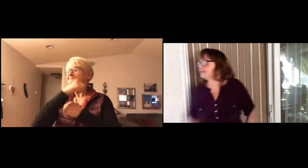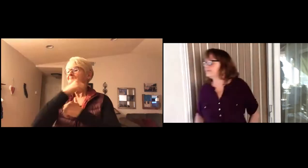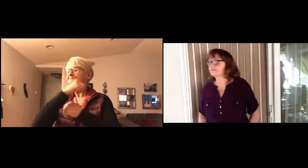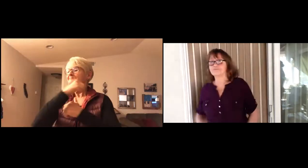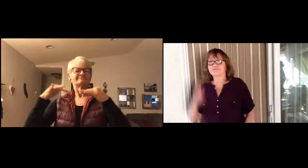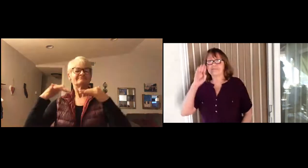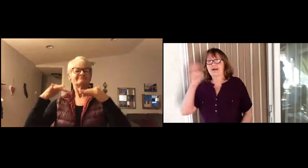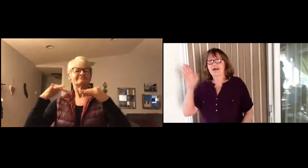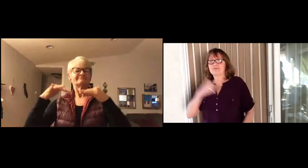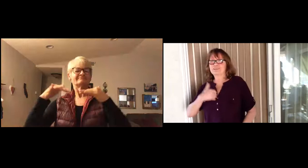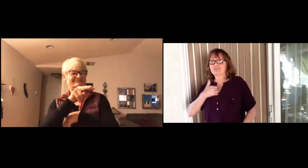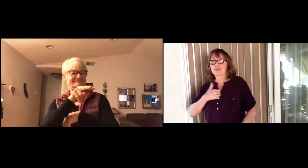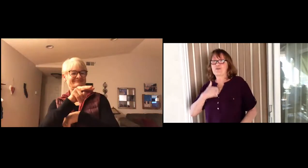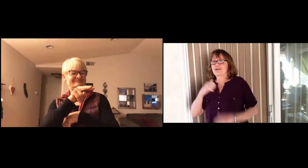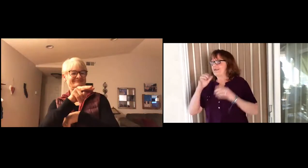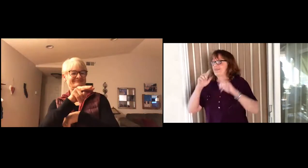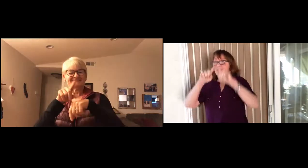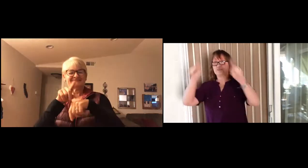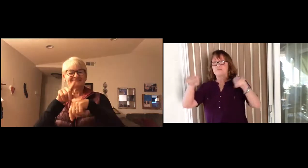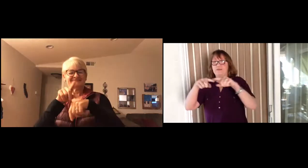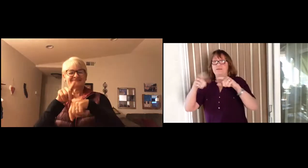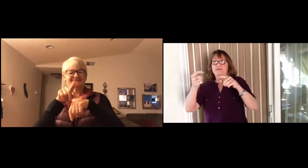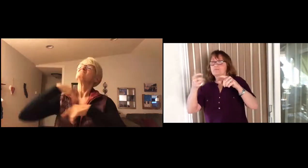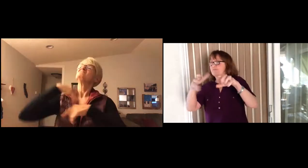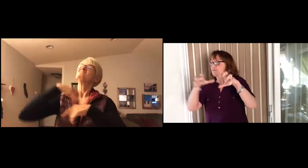And then he'd get along with everybody. And then